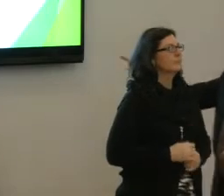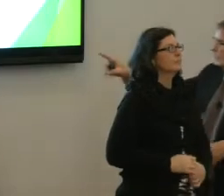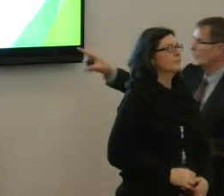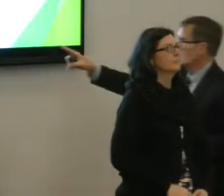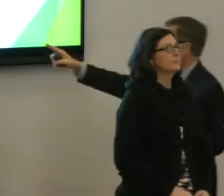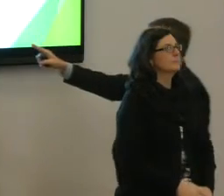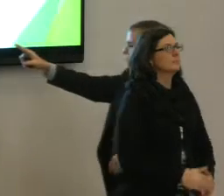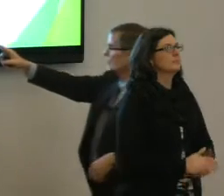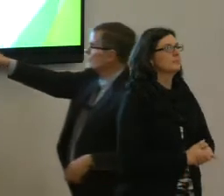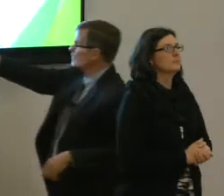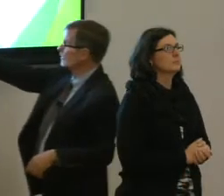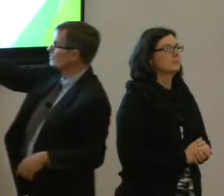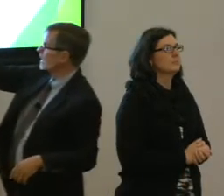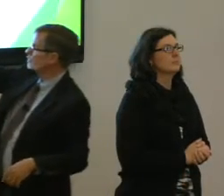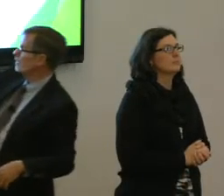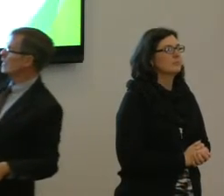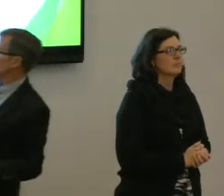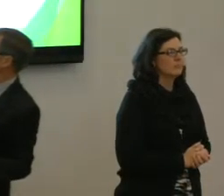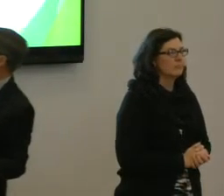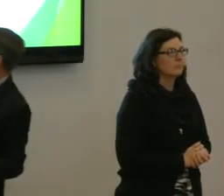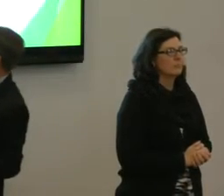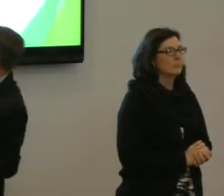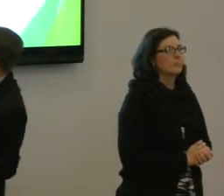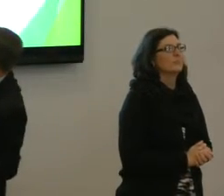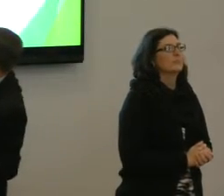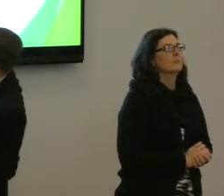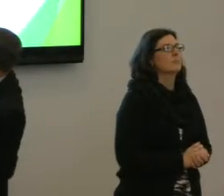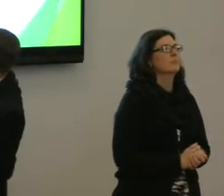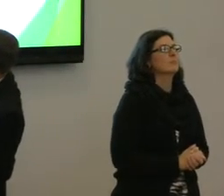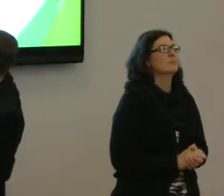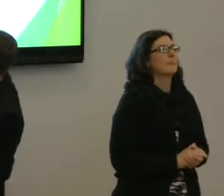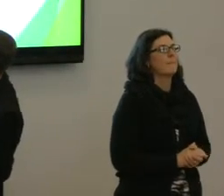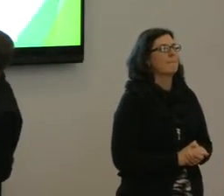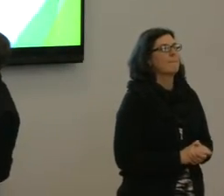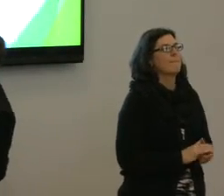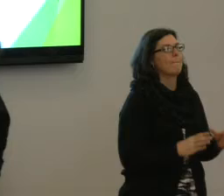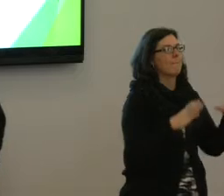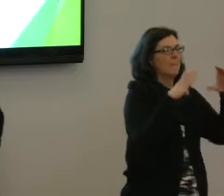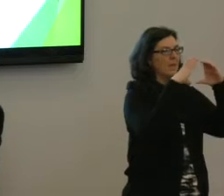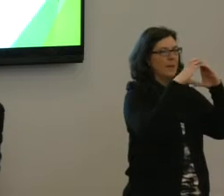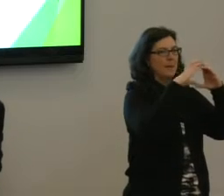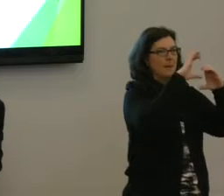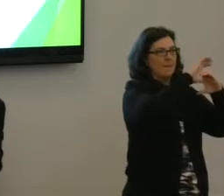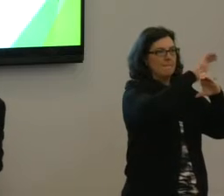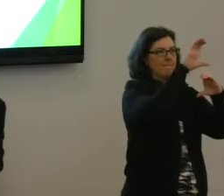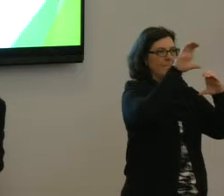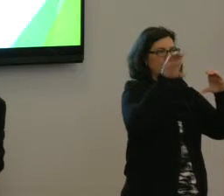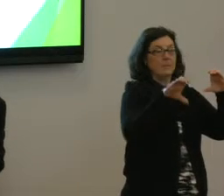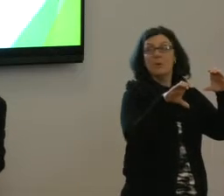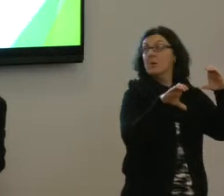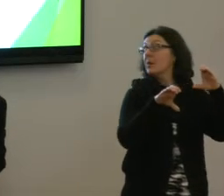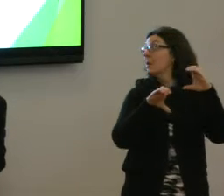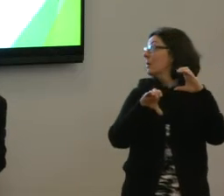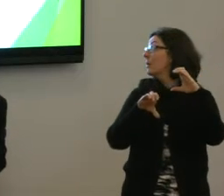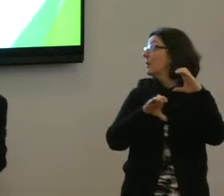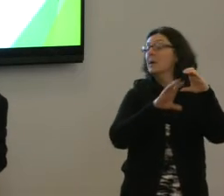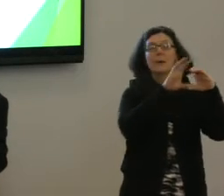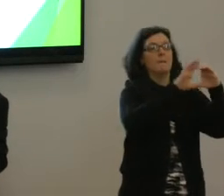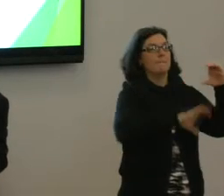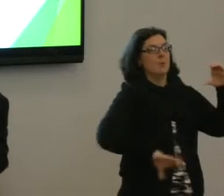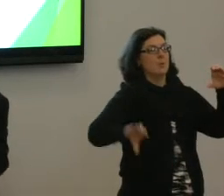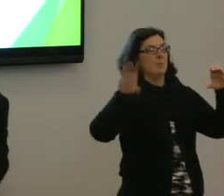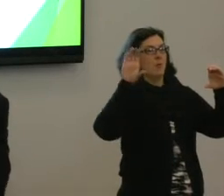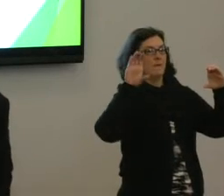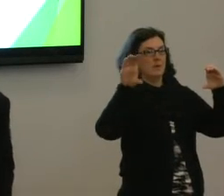you go from exclusion. In fact, one way to even do this would be to take these people outside the boundary and put them over here. You know, maybe